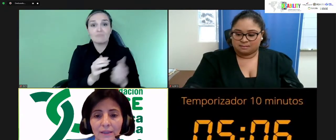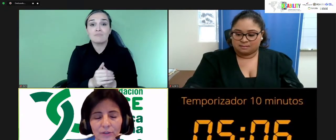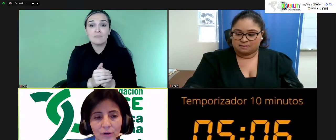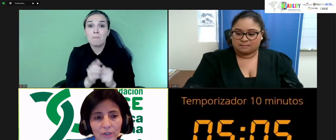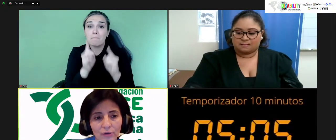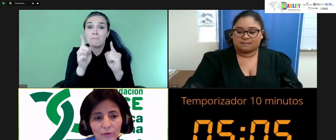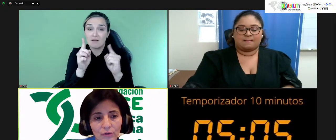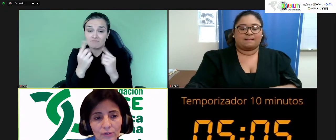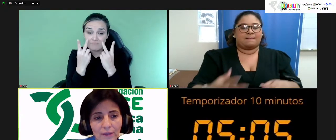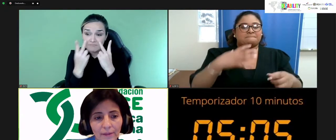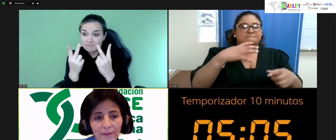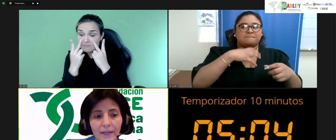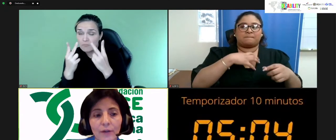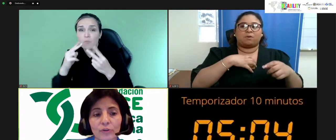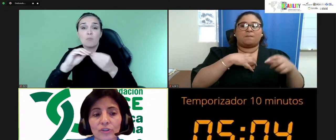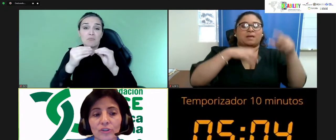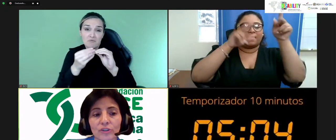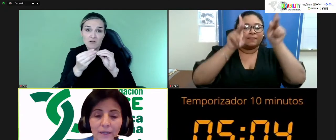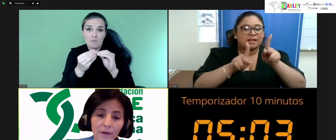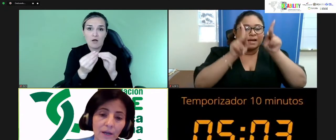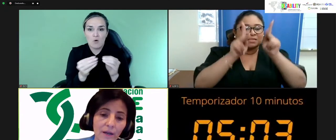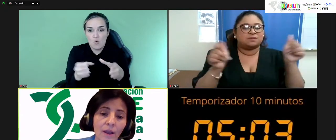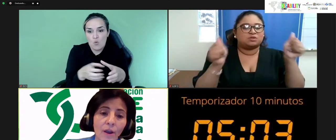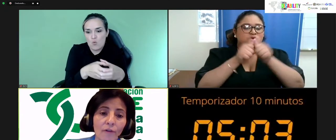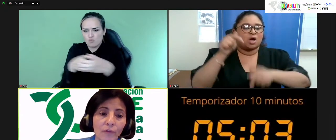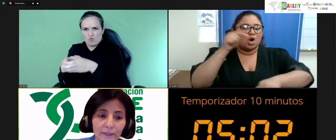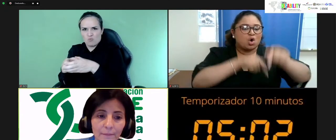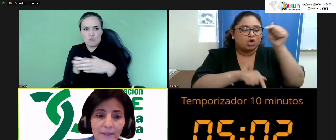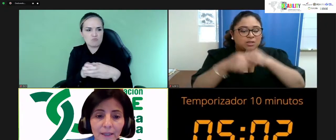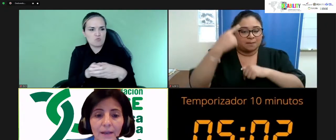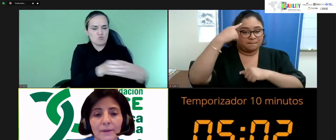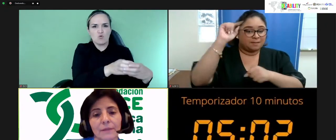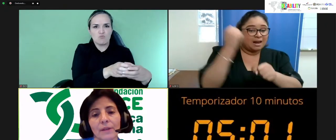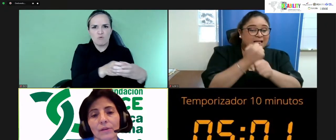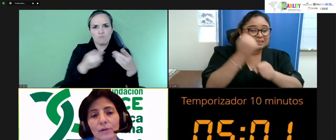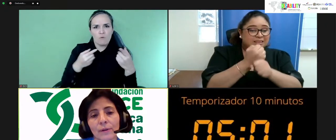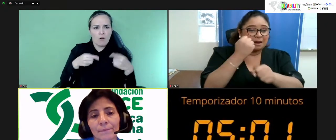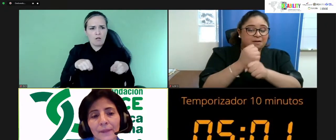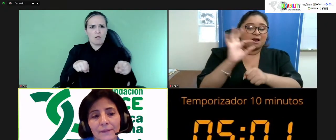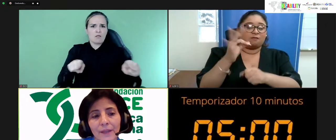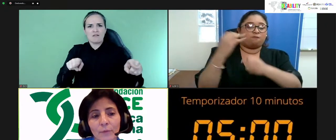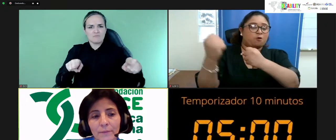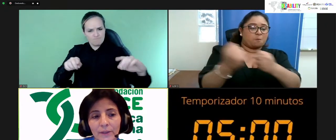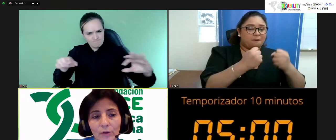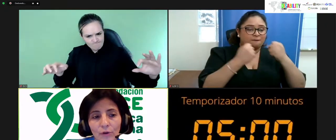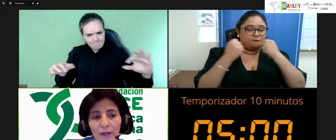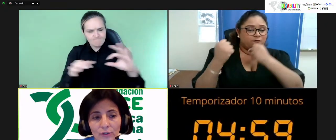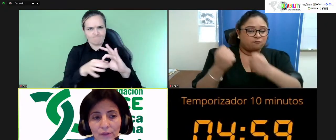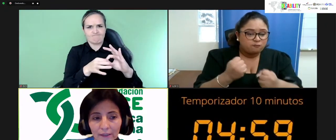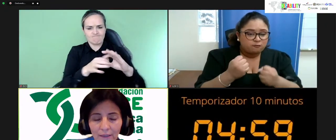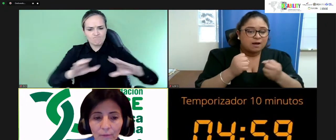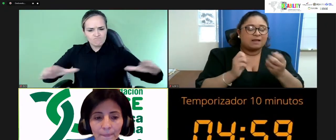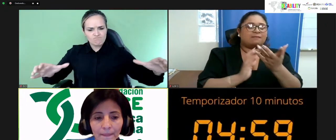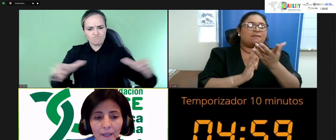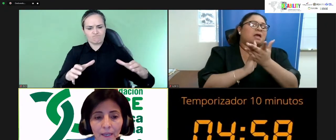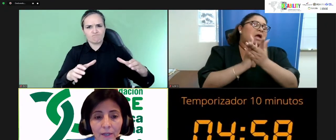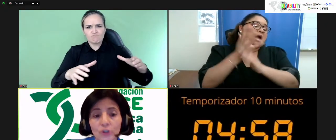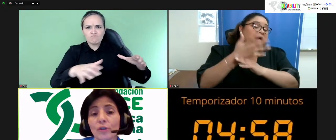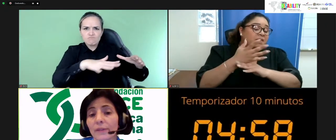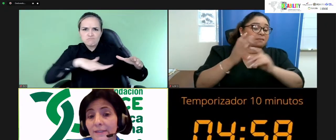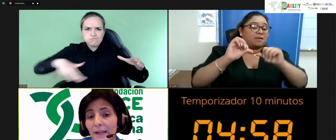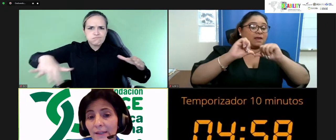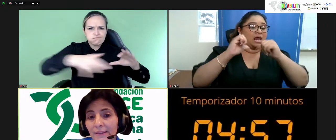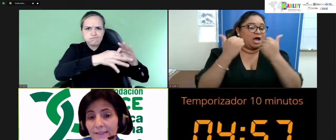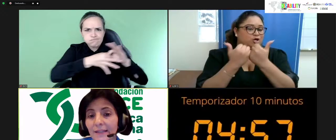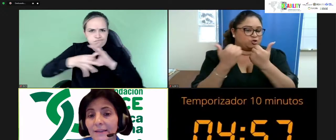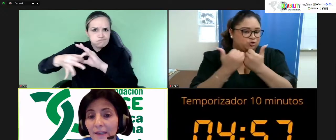unity among the organizations of persons with disability and they has